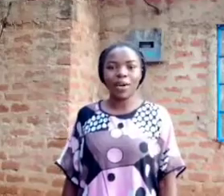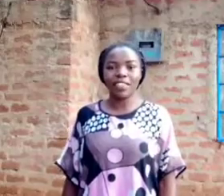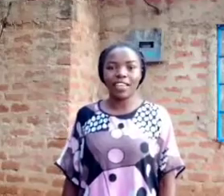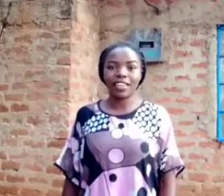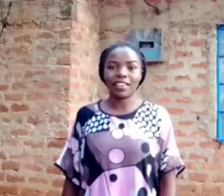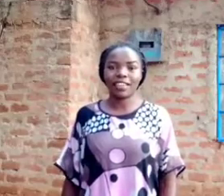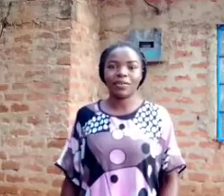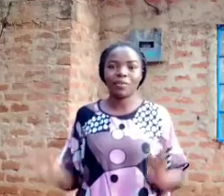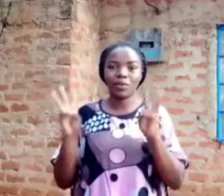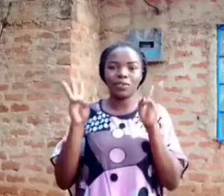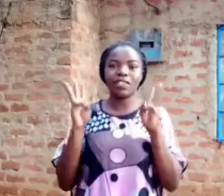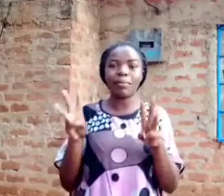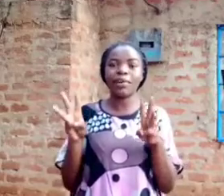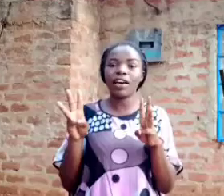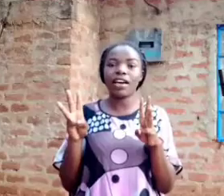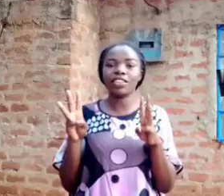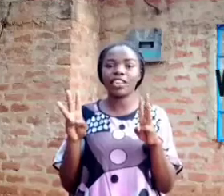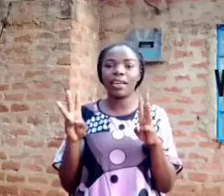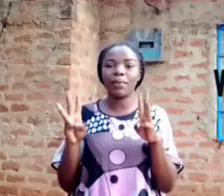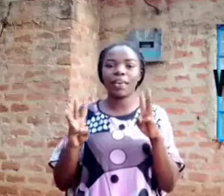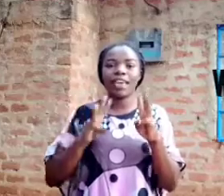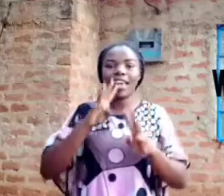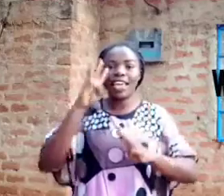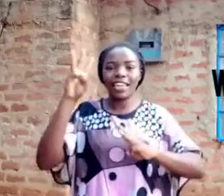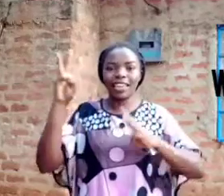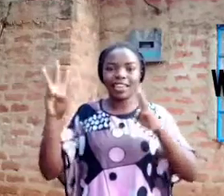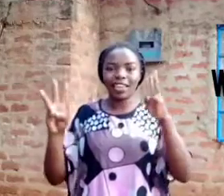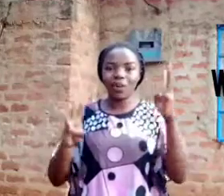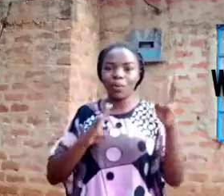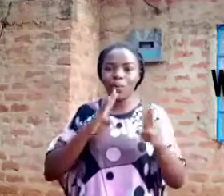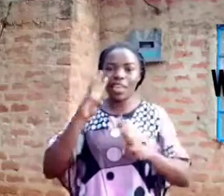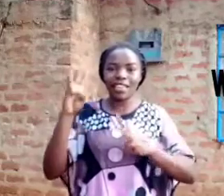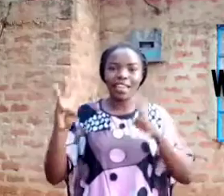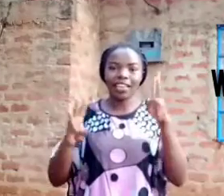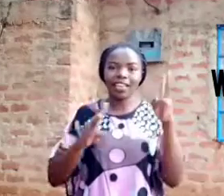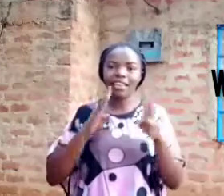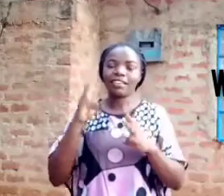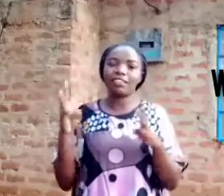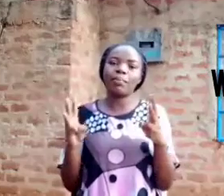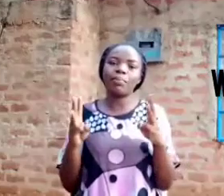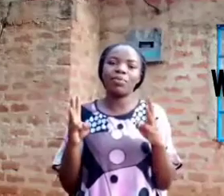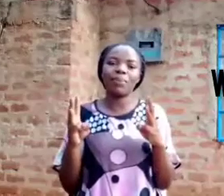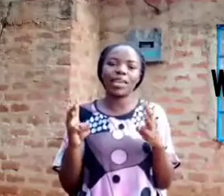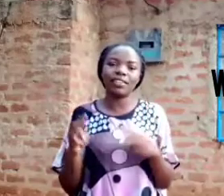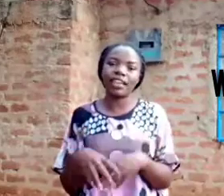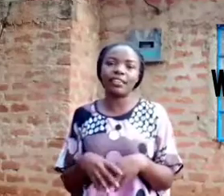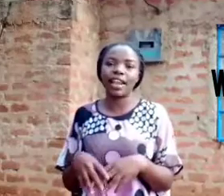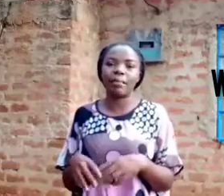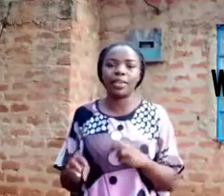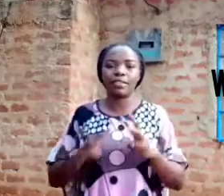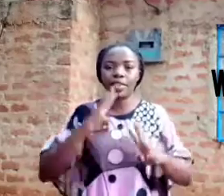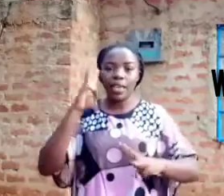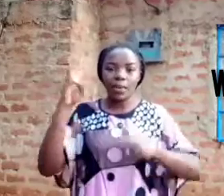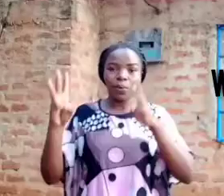Weather, we use W hand shape and weather. Same movement as climate,